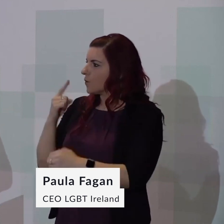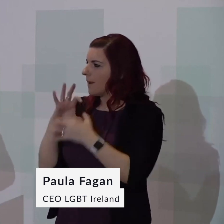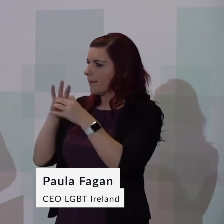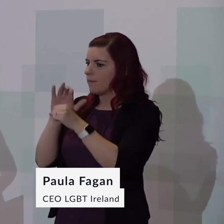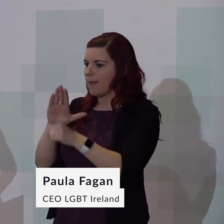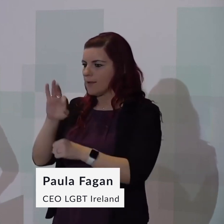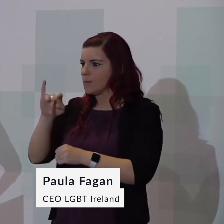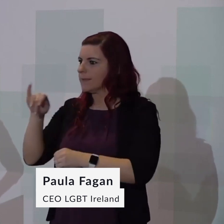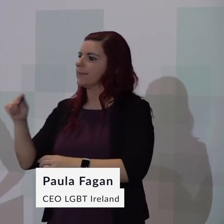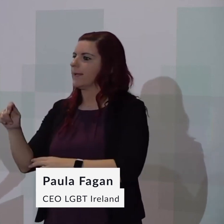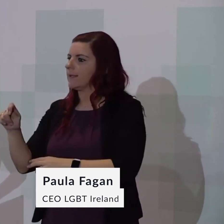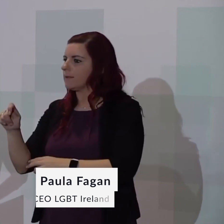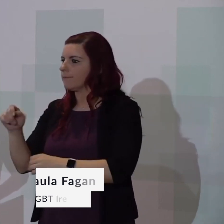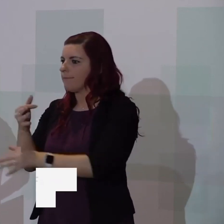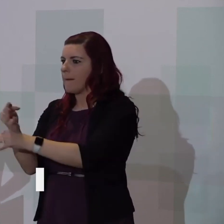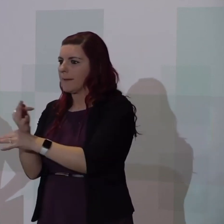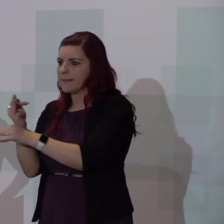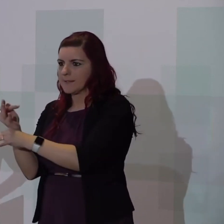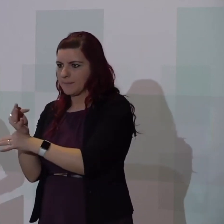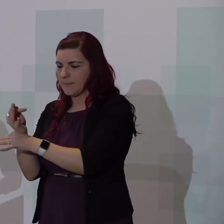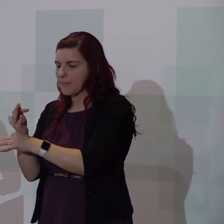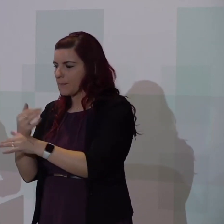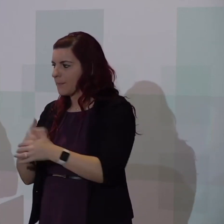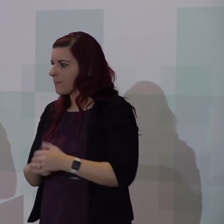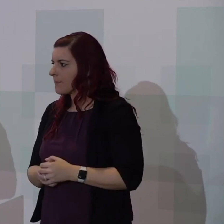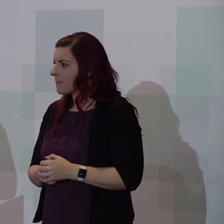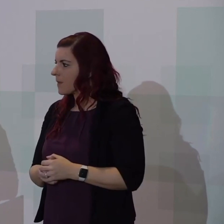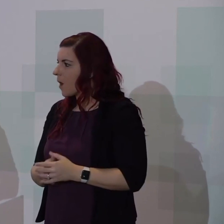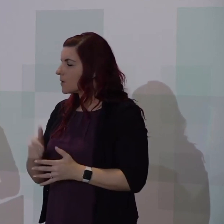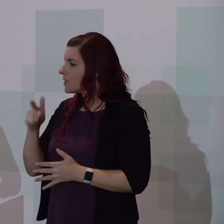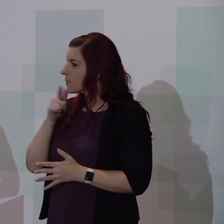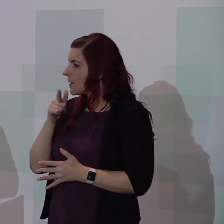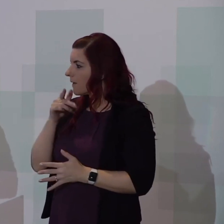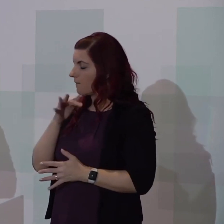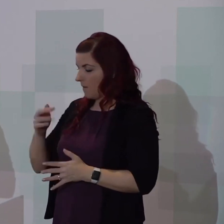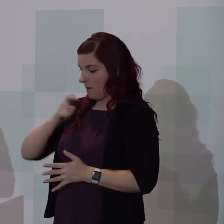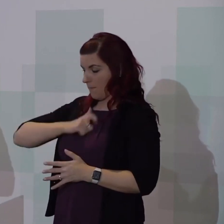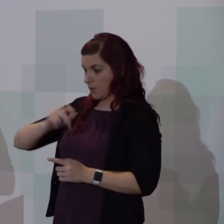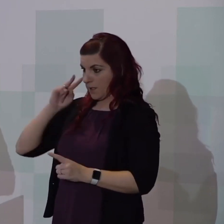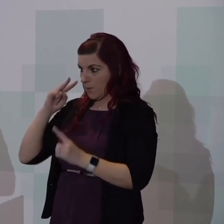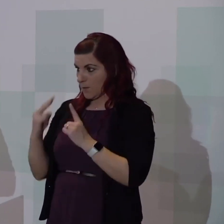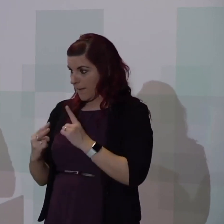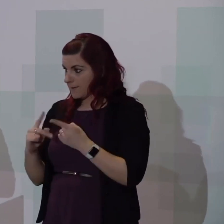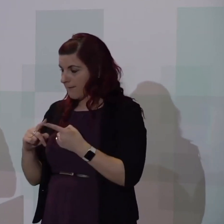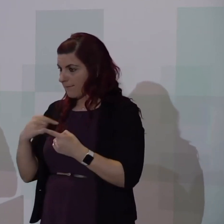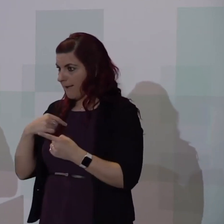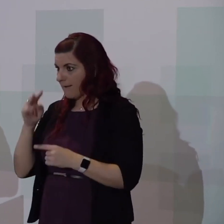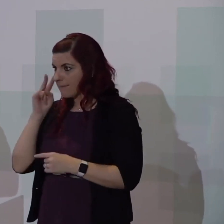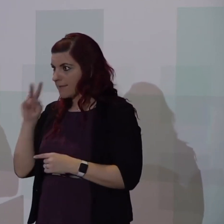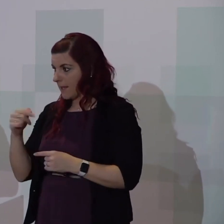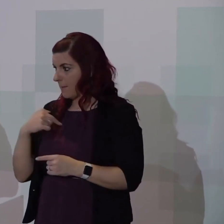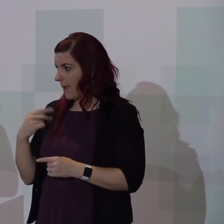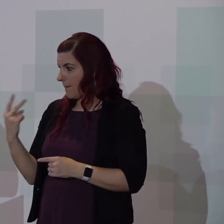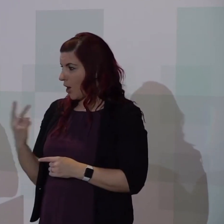and transgender families. Speaking firstly in a personal capacity, I've been with my